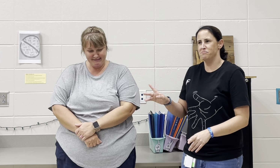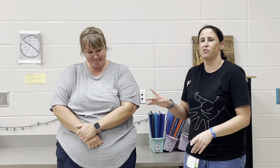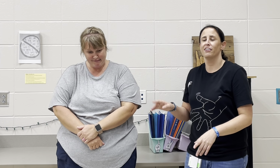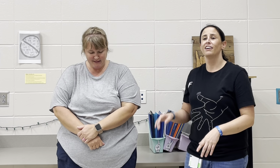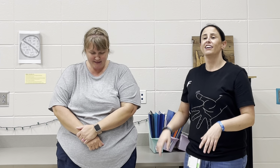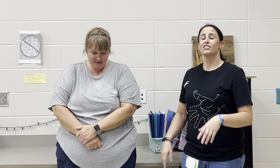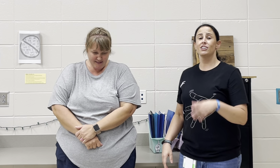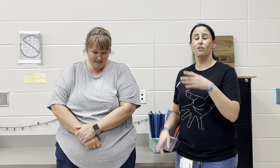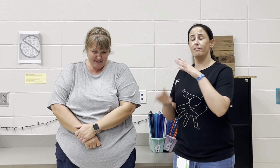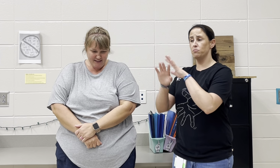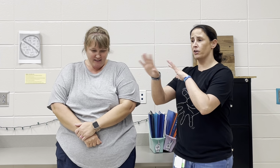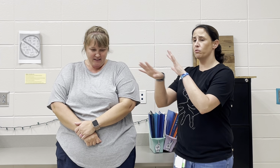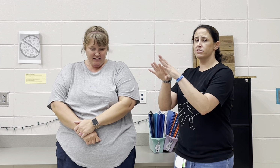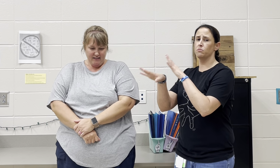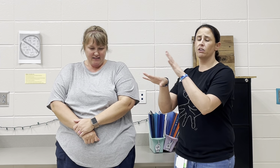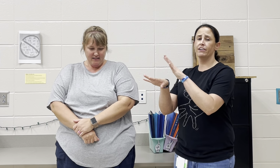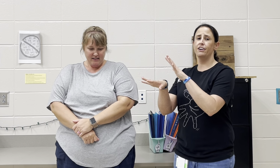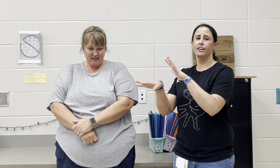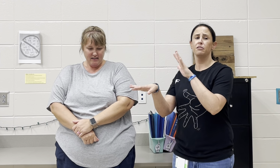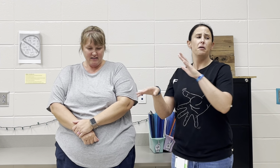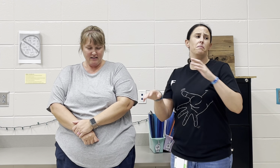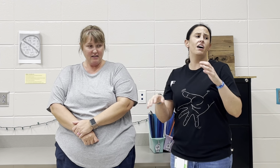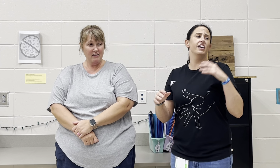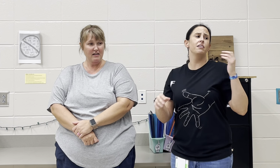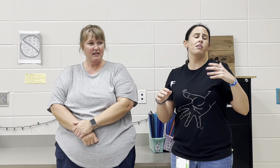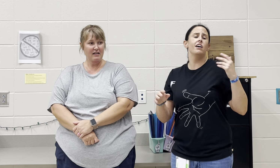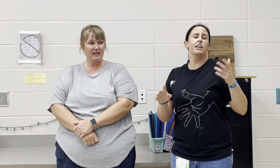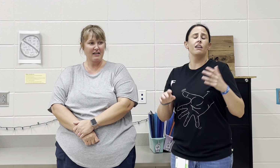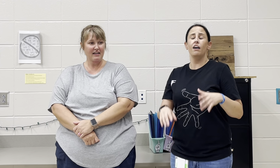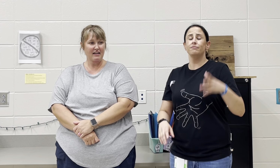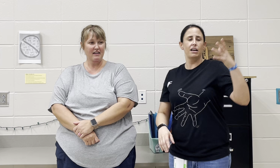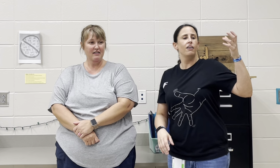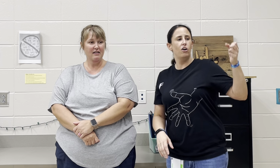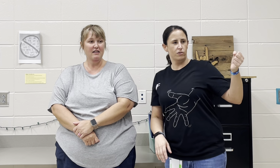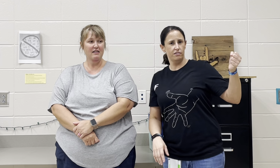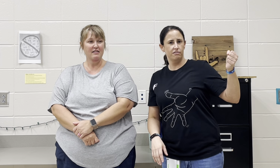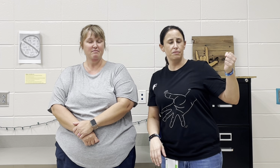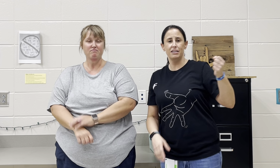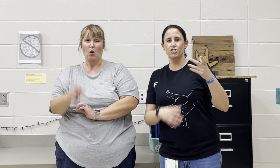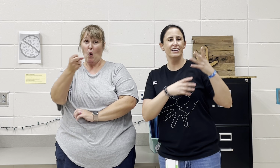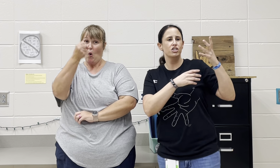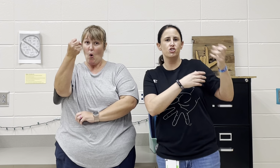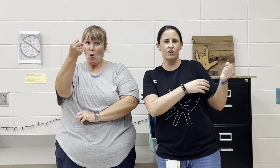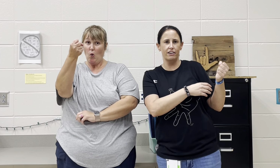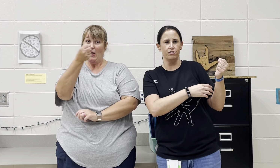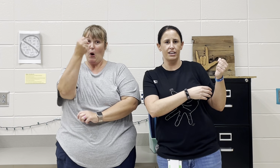more. So if I'm working with someone over here and Maggie, hold on. I'm not trying to strangle